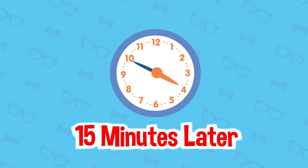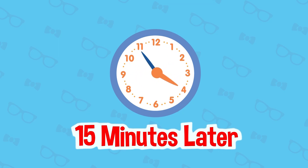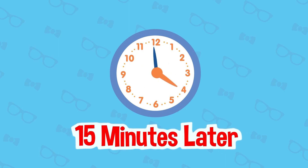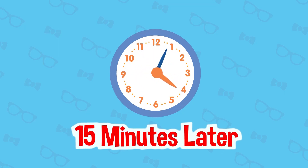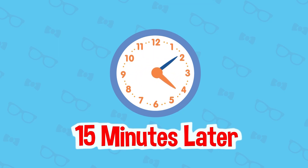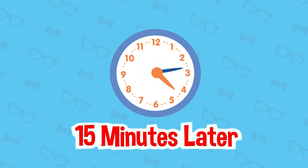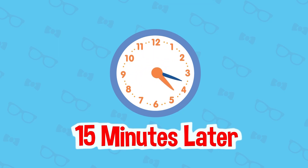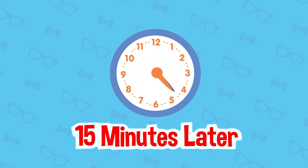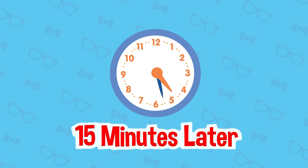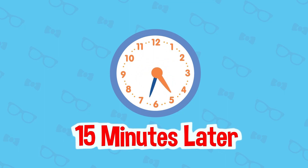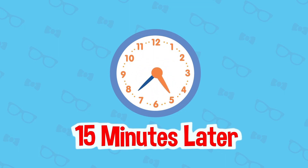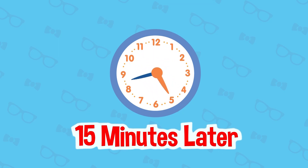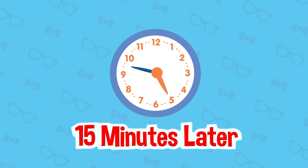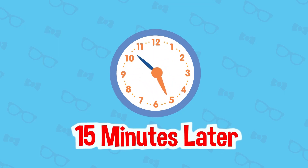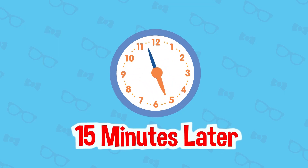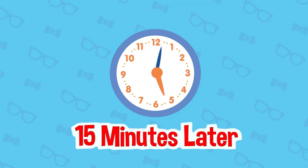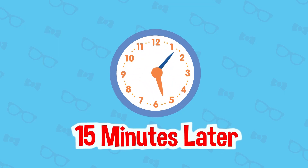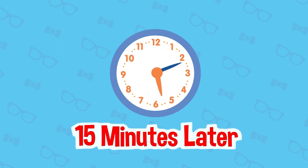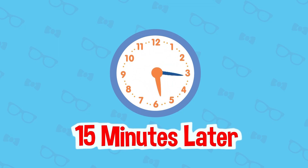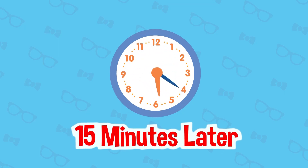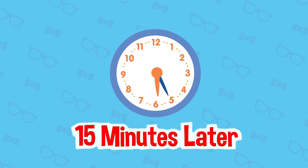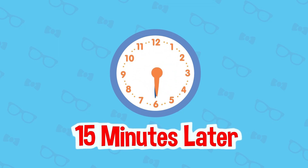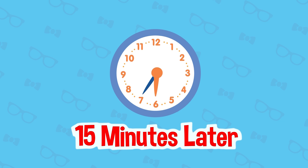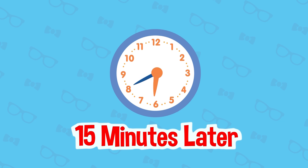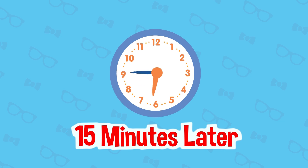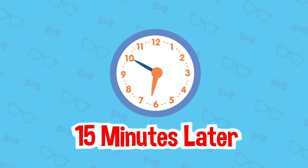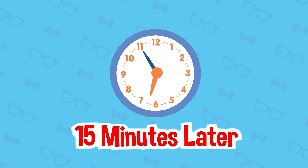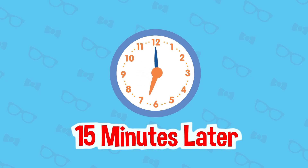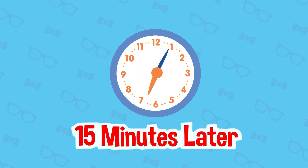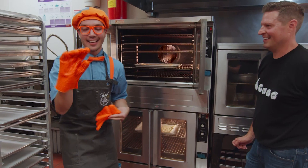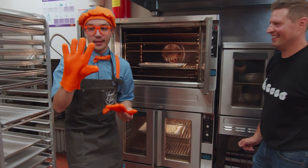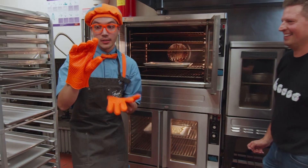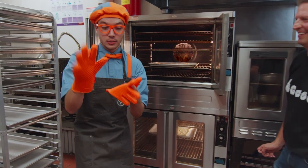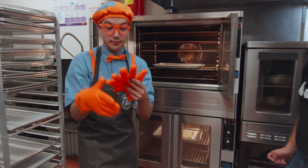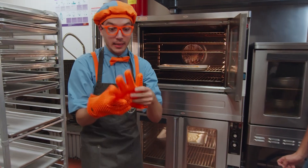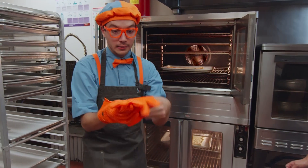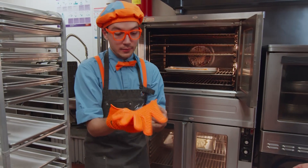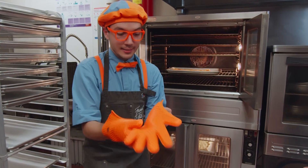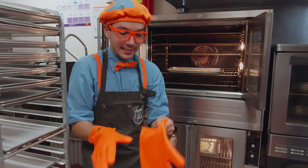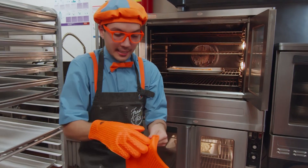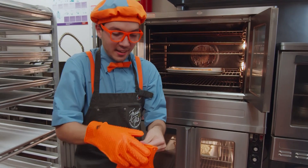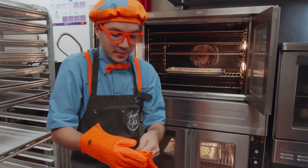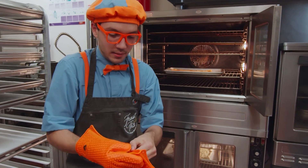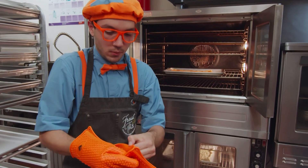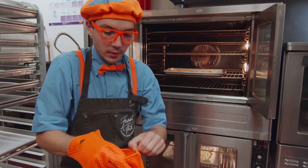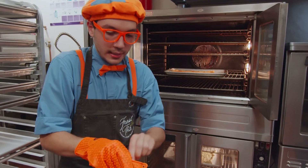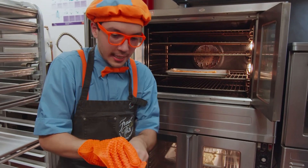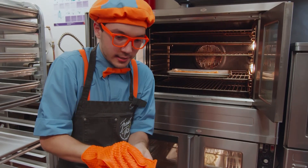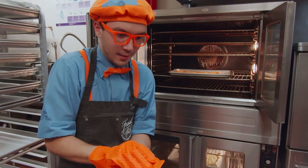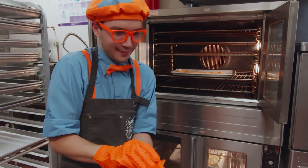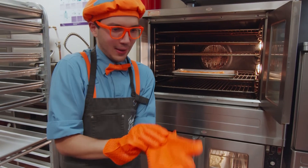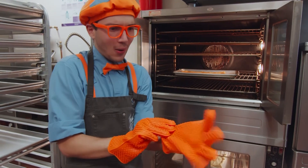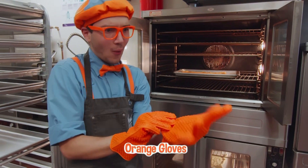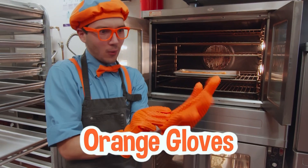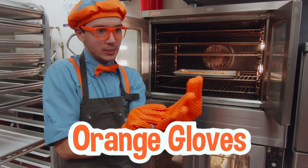Fifteen minutes later! Yeah! Let's check the oven! And Chef Matthew, he gave me some really